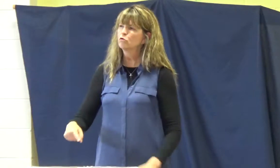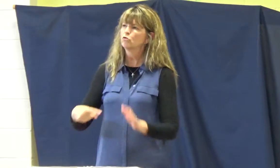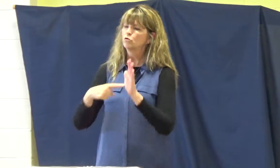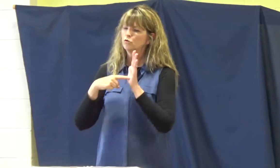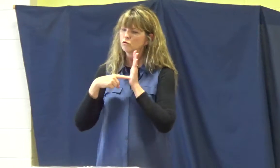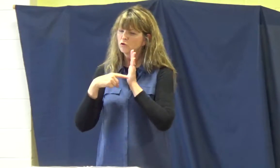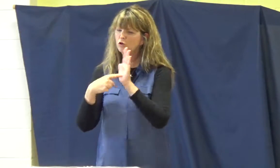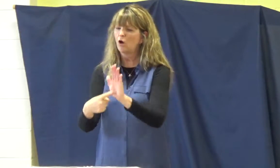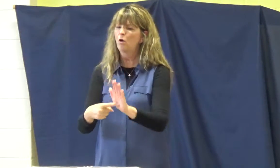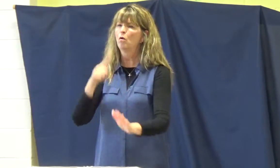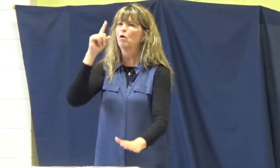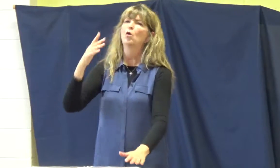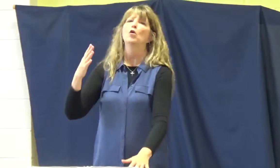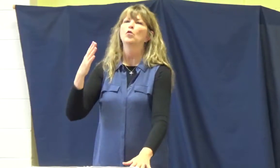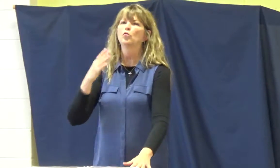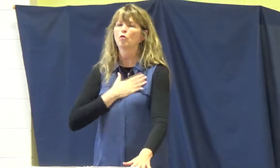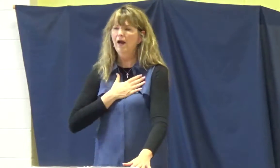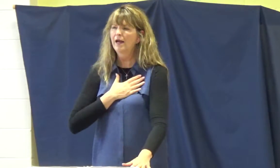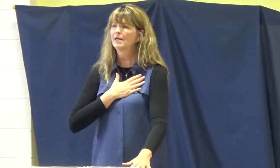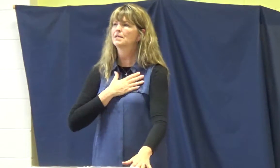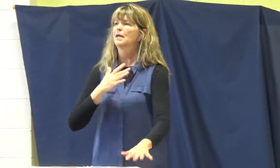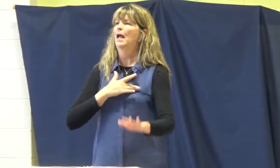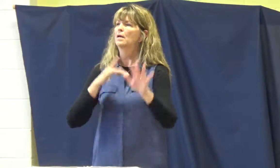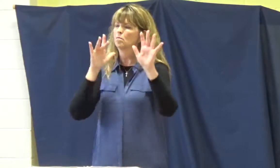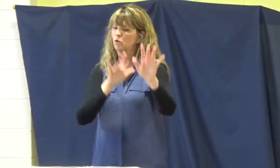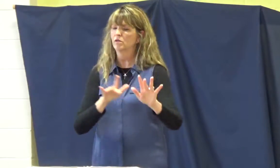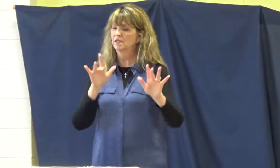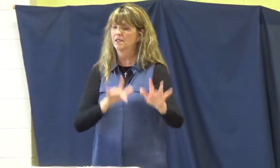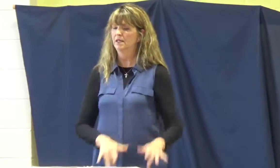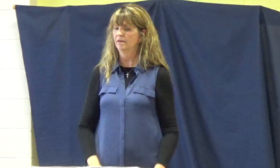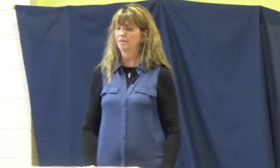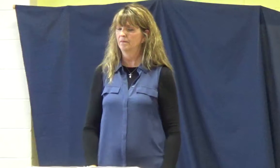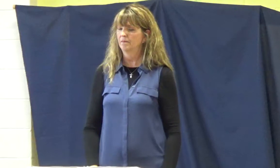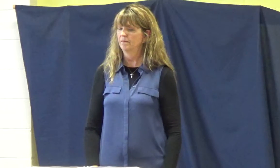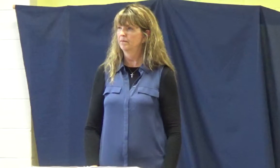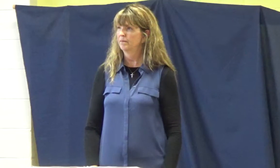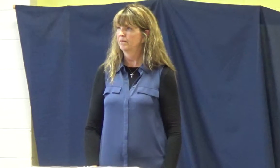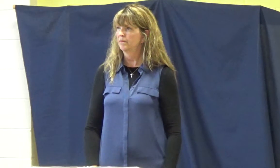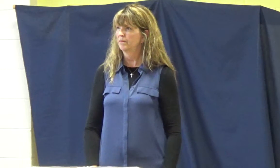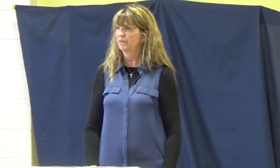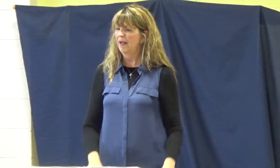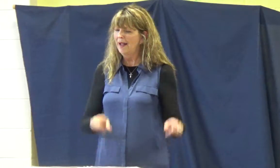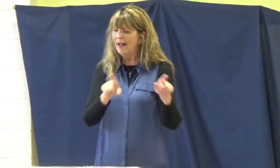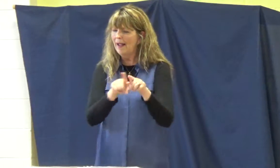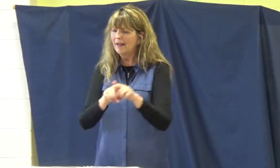And that as a follower, he is to show grace and mercy.